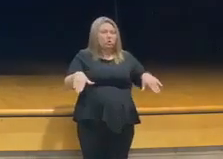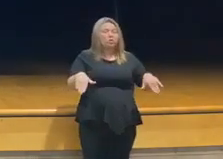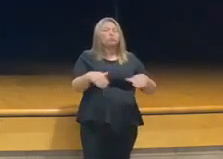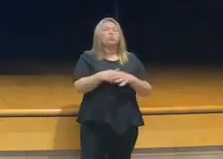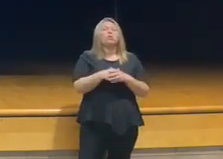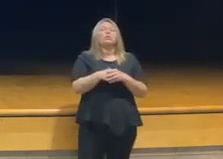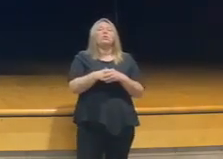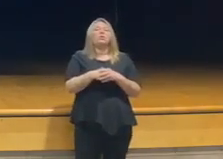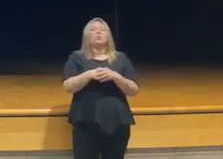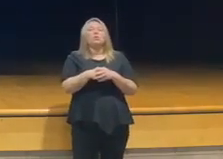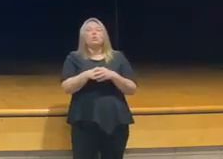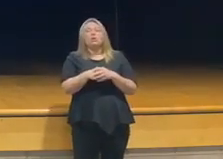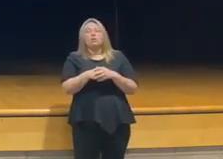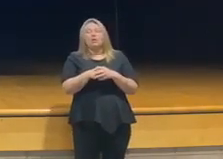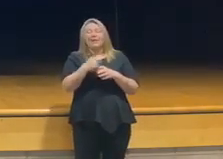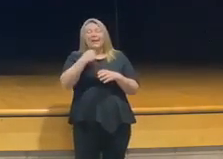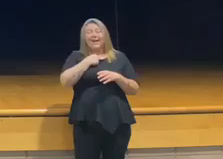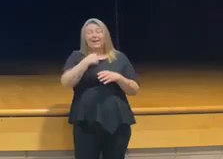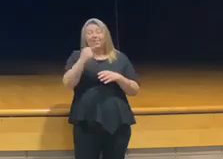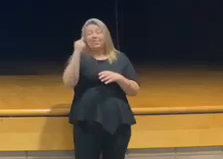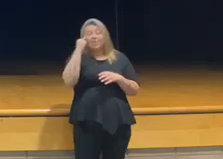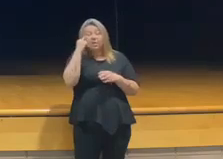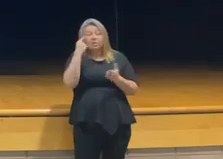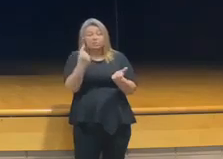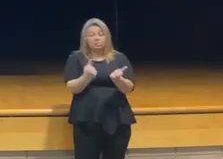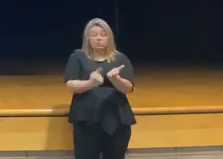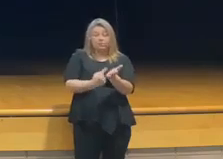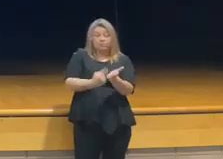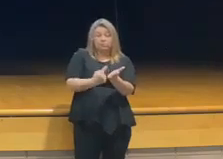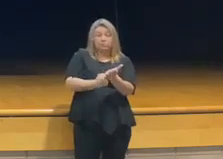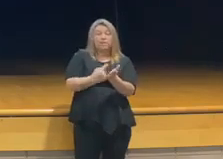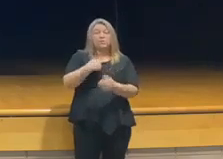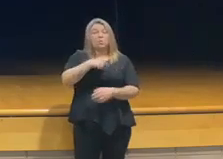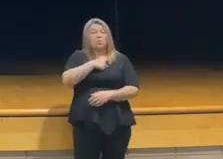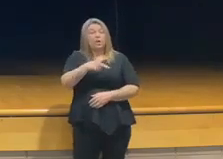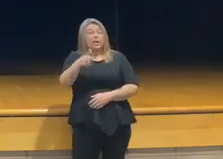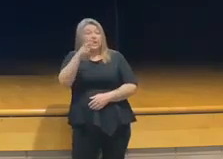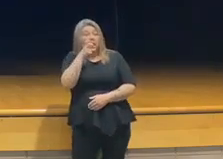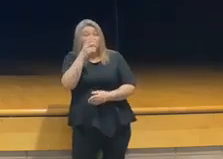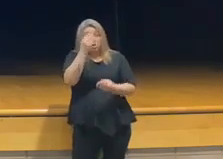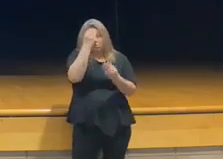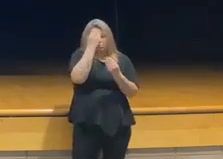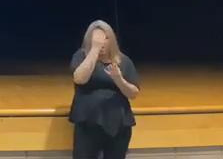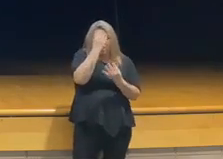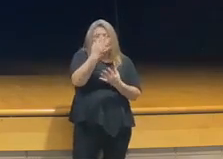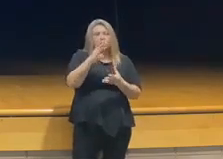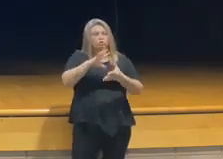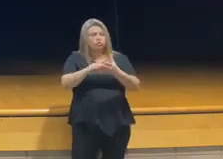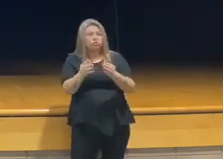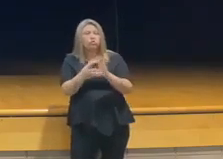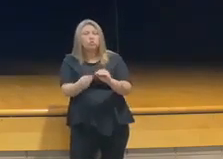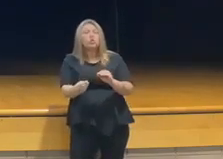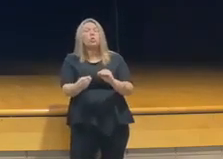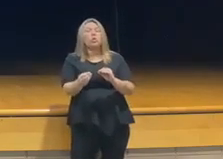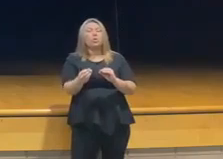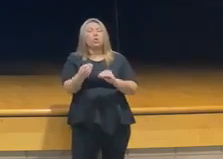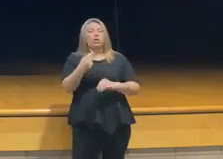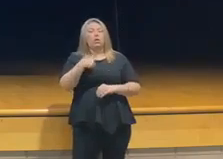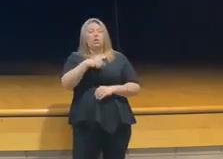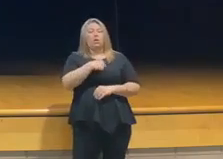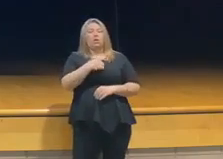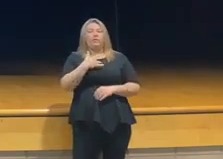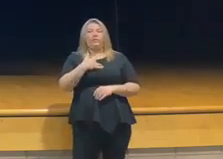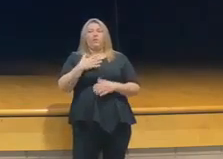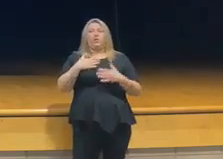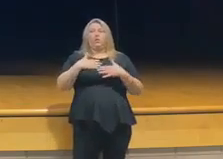I think that sometimes when we hear this data and hear these stories, it can be very kind of doom and gloom